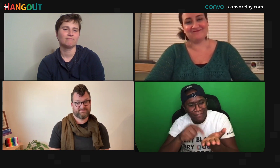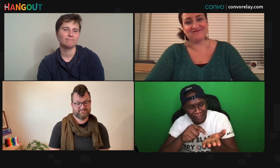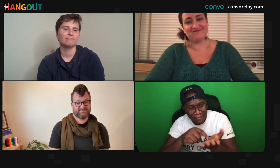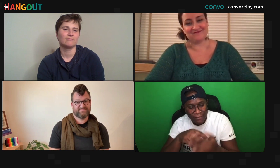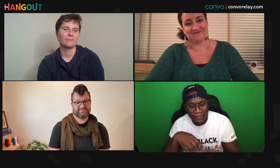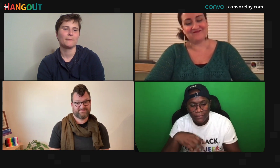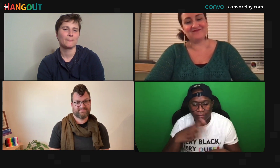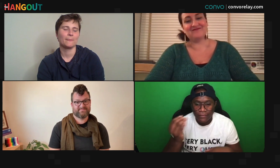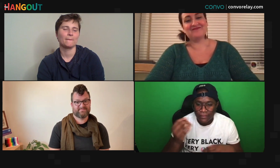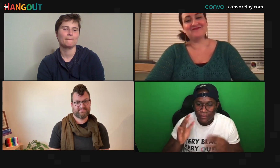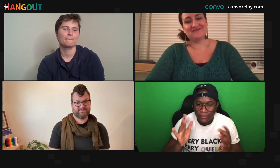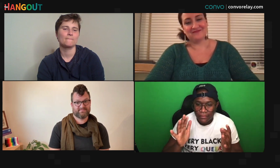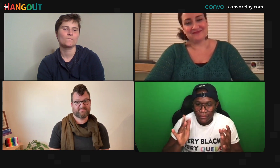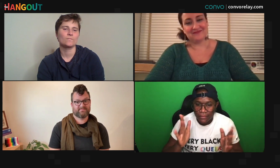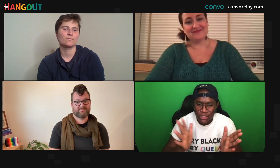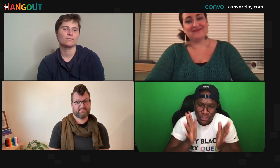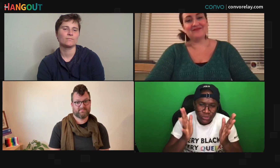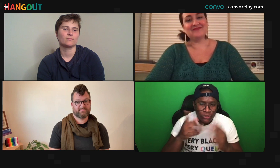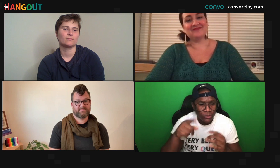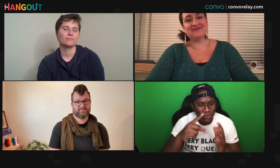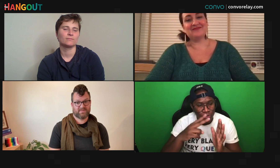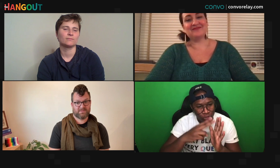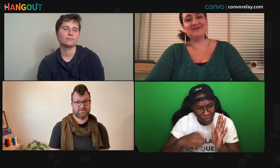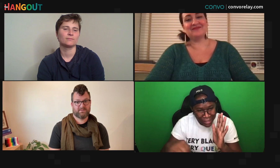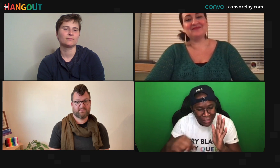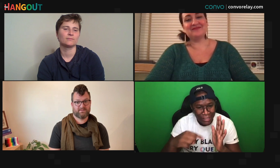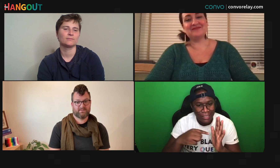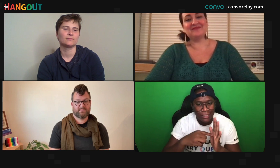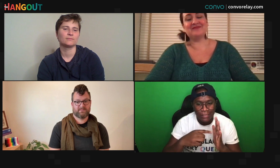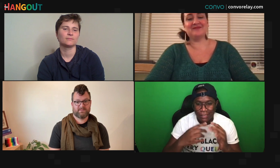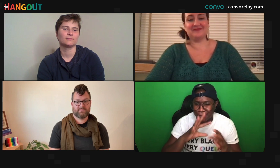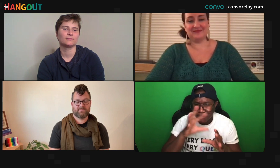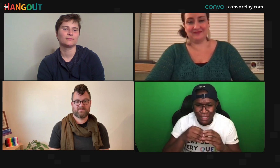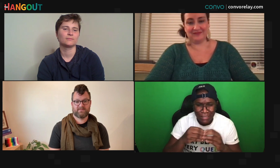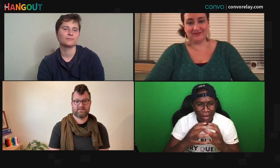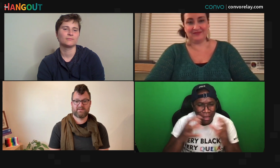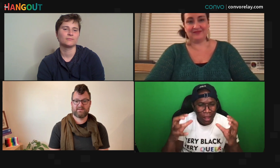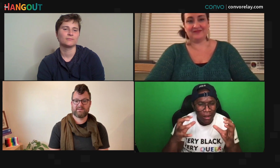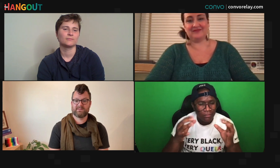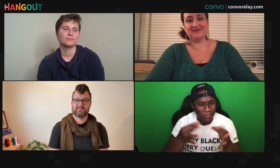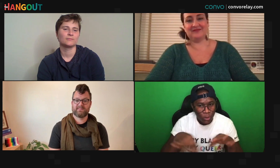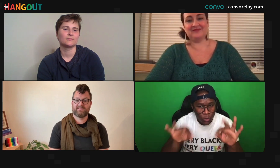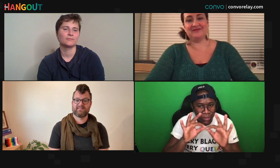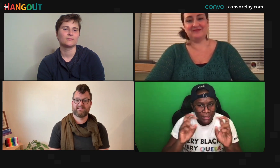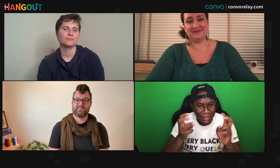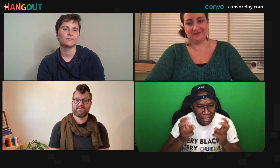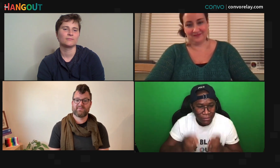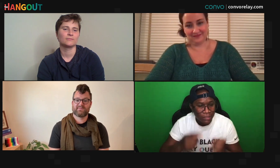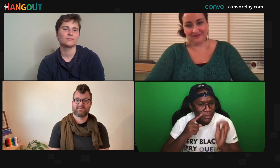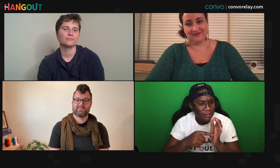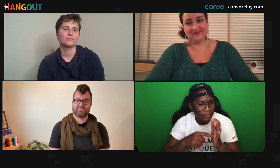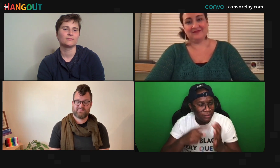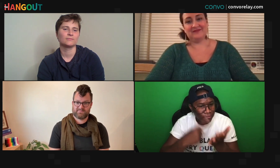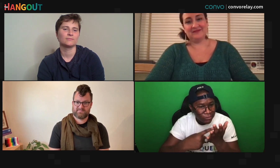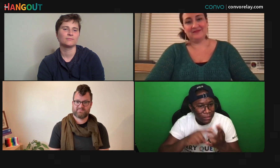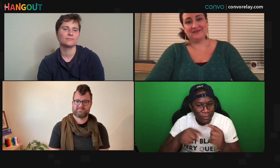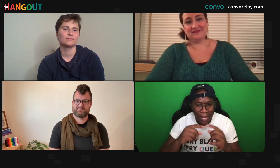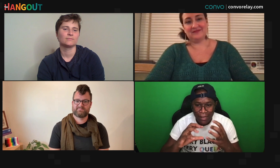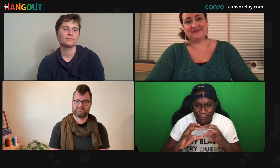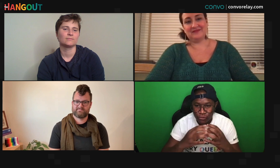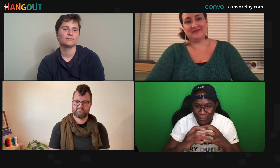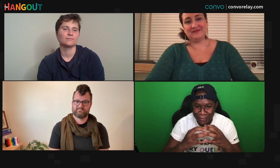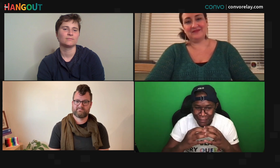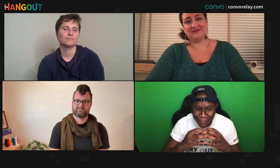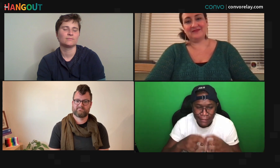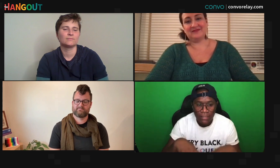that there's enough representation. There is. And we are represented. And I encourage children to look at that and look